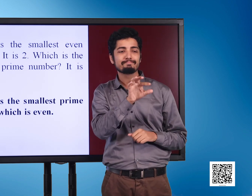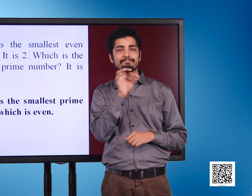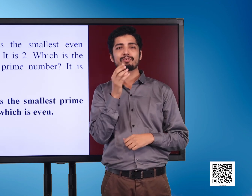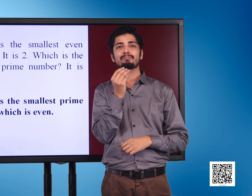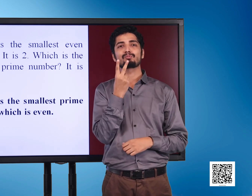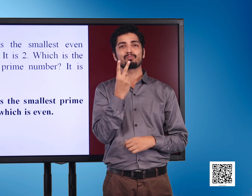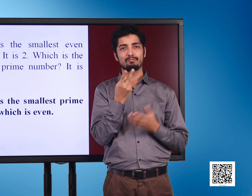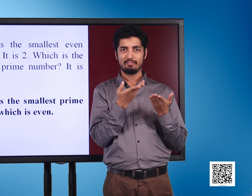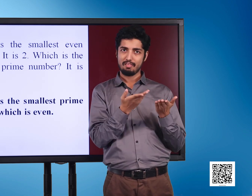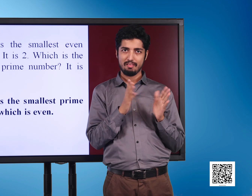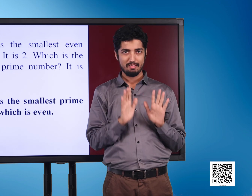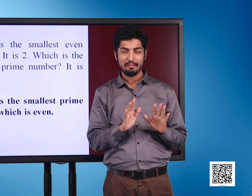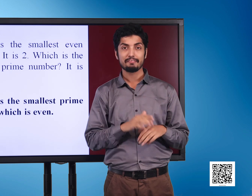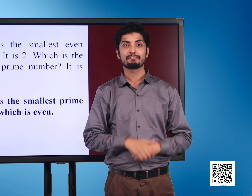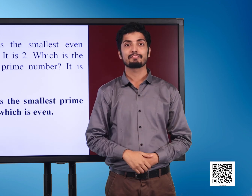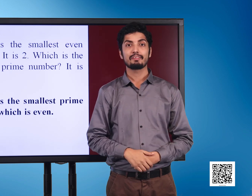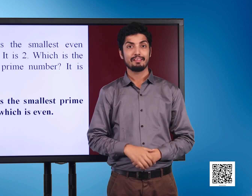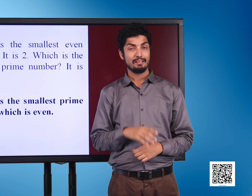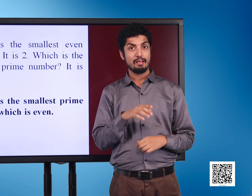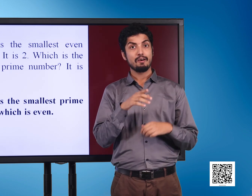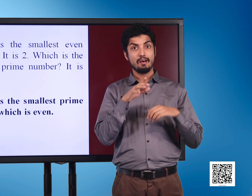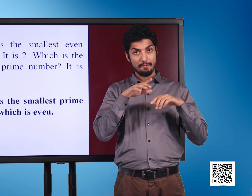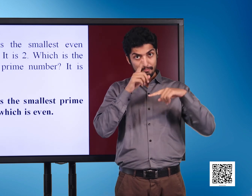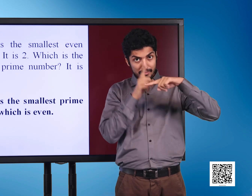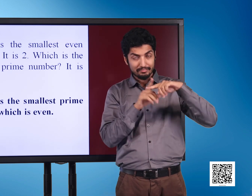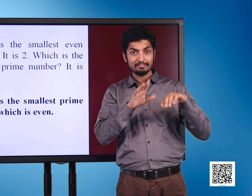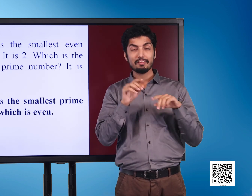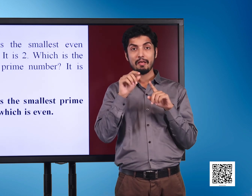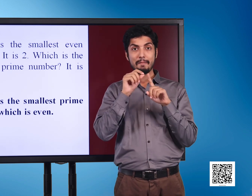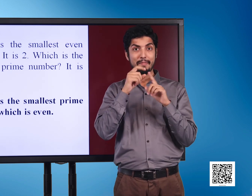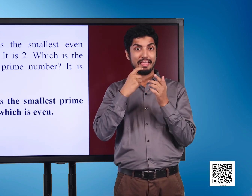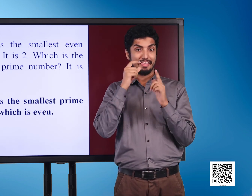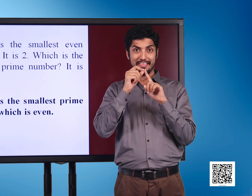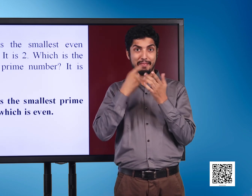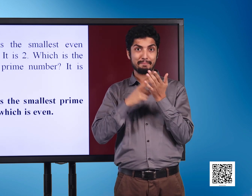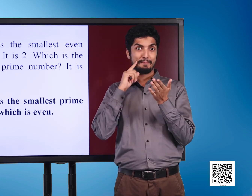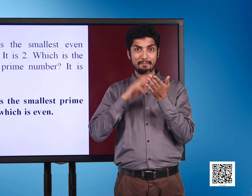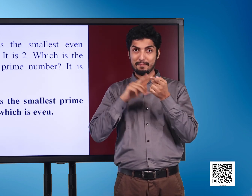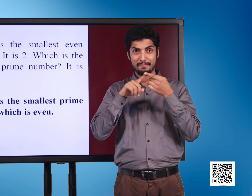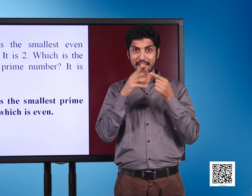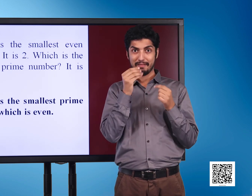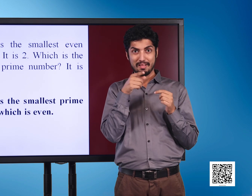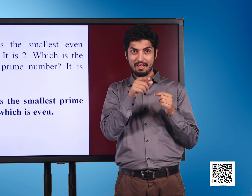It is 2. Which is the smallest prime number? It is again